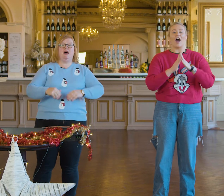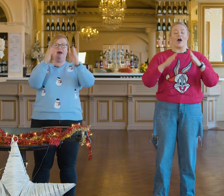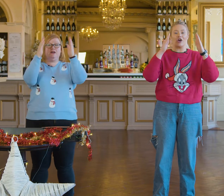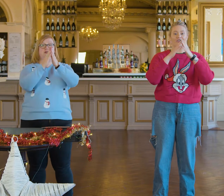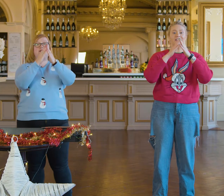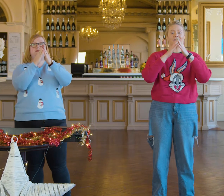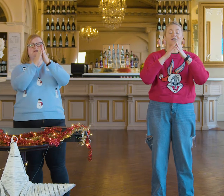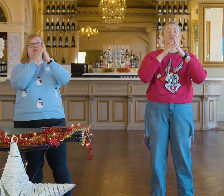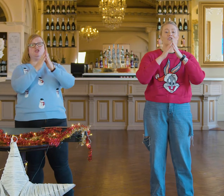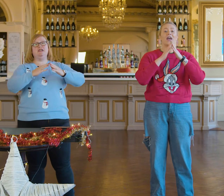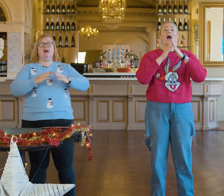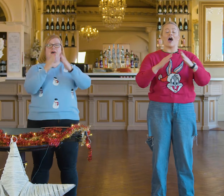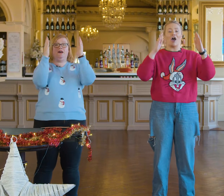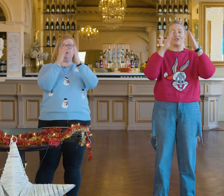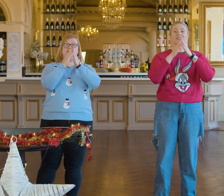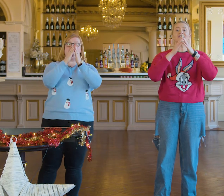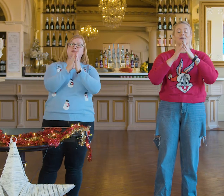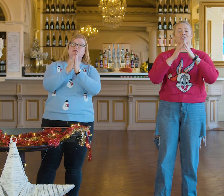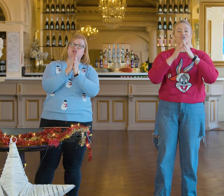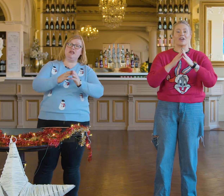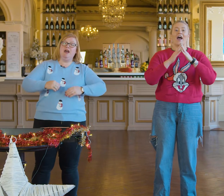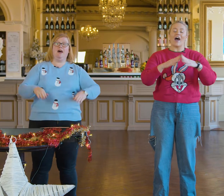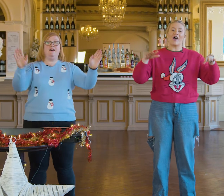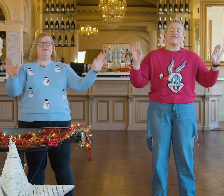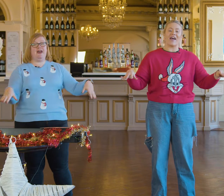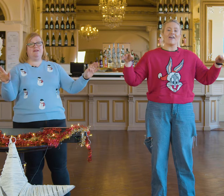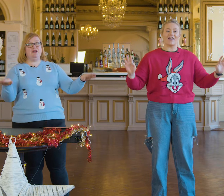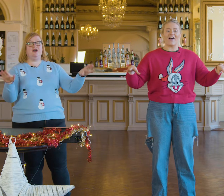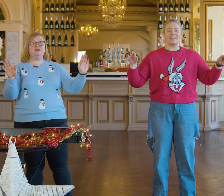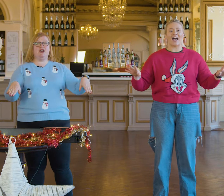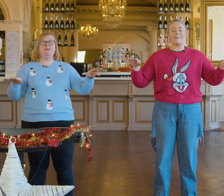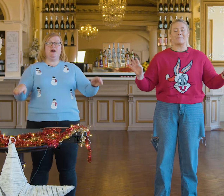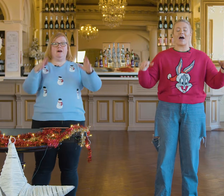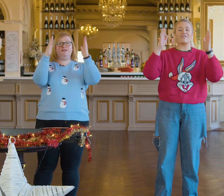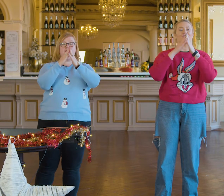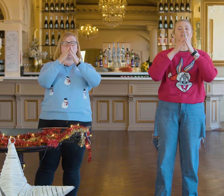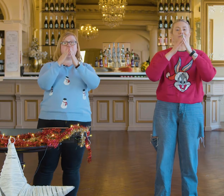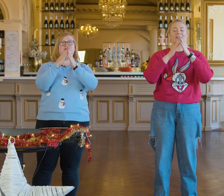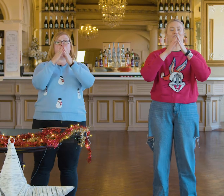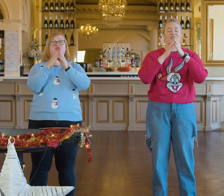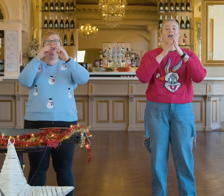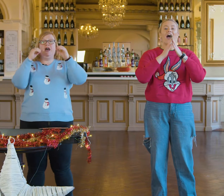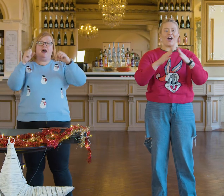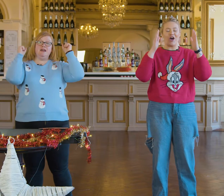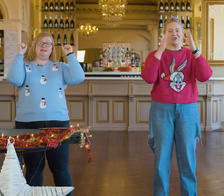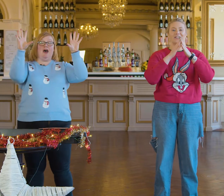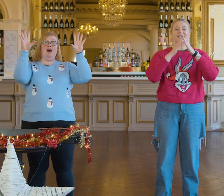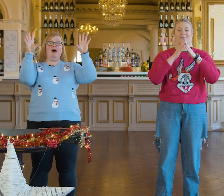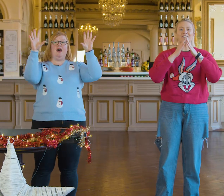A Christmas tree, a Christmas tree, a fairy on the top of the Christmas tree. A